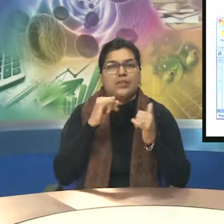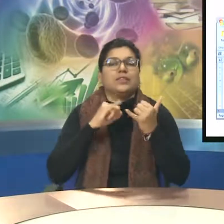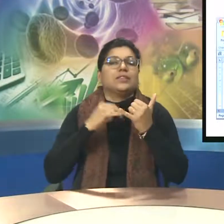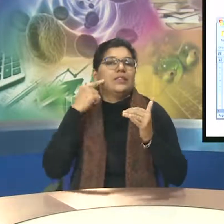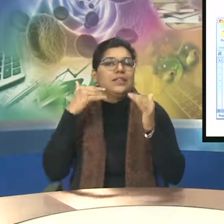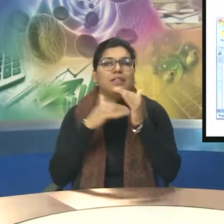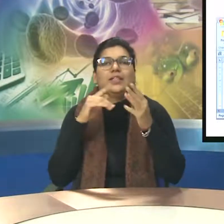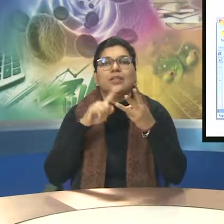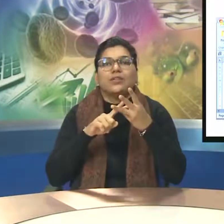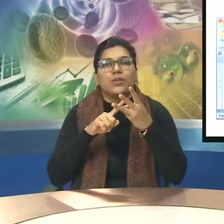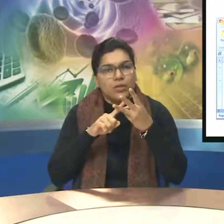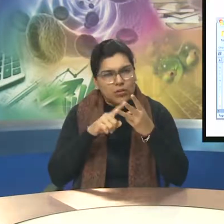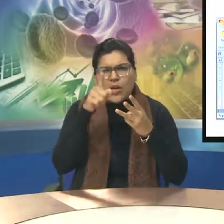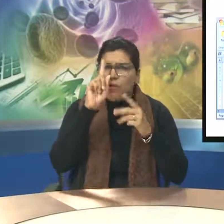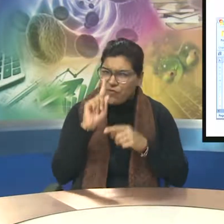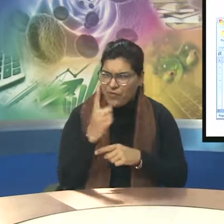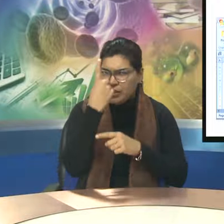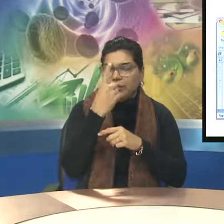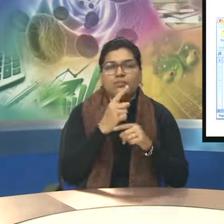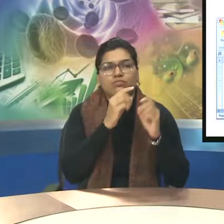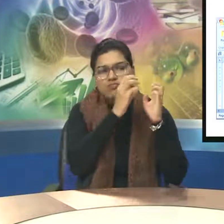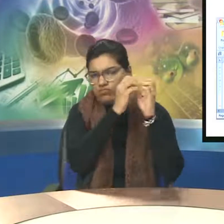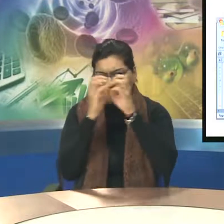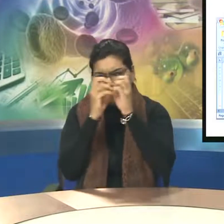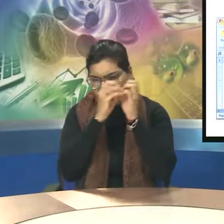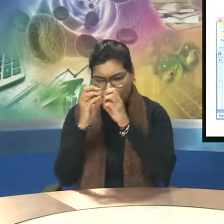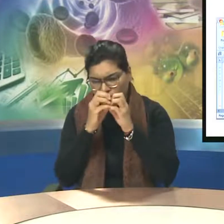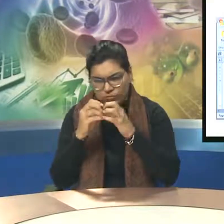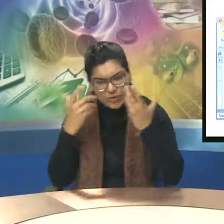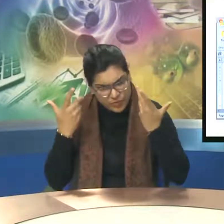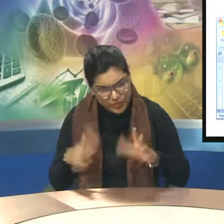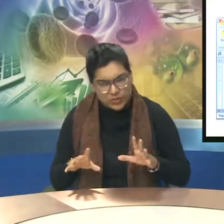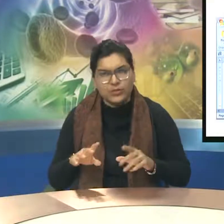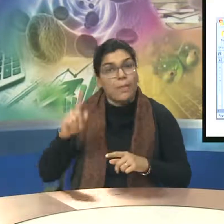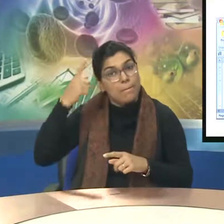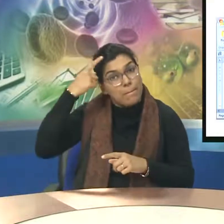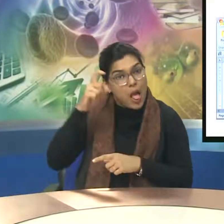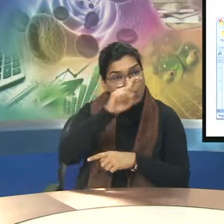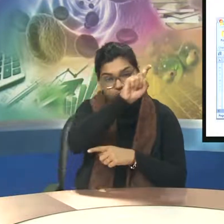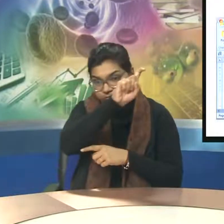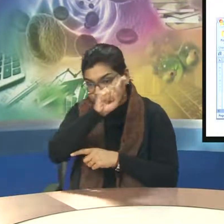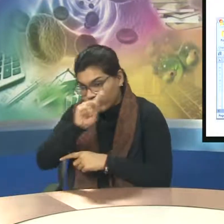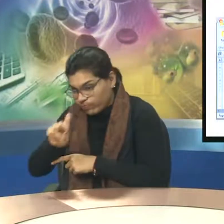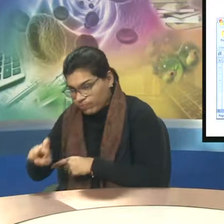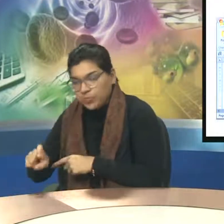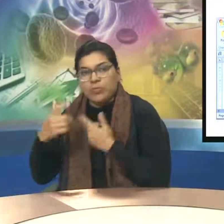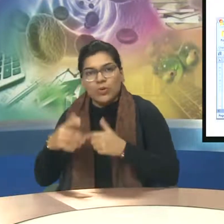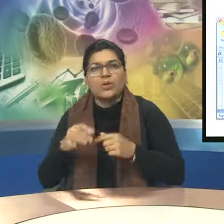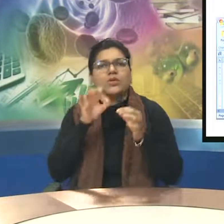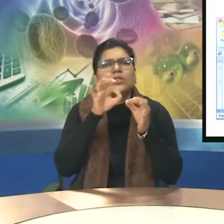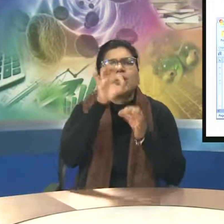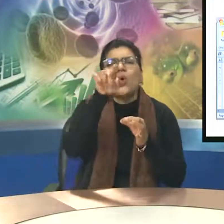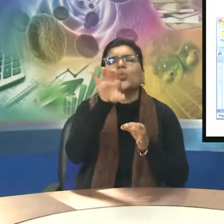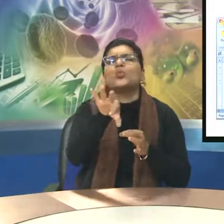far from the place, we are not able to see the things